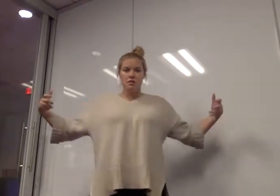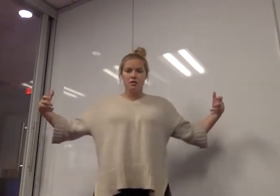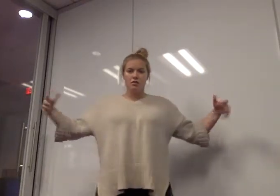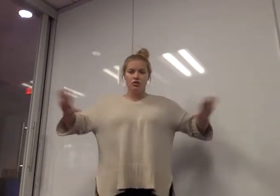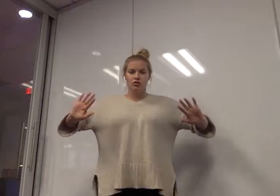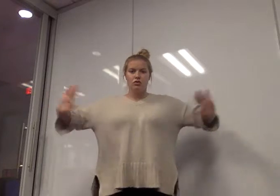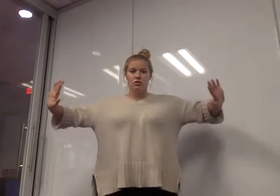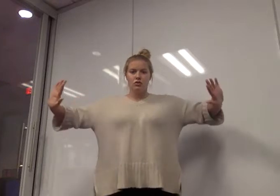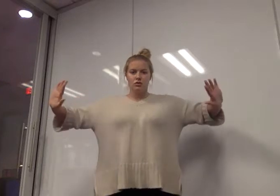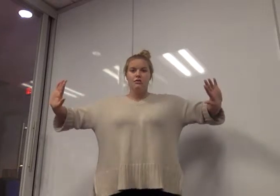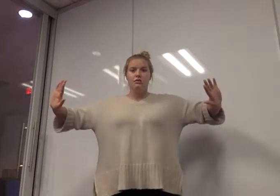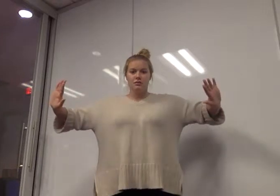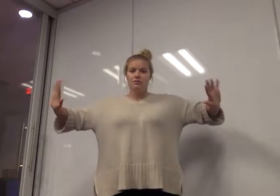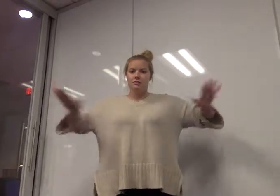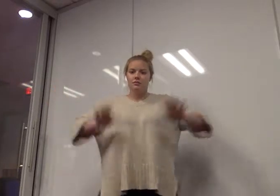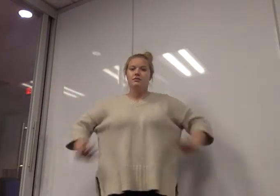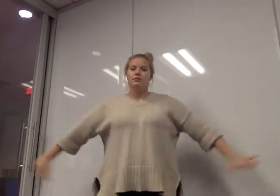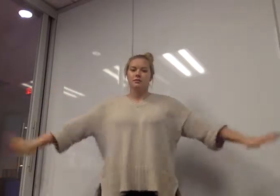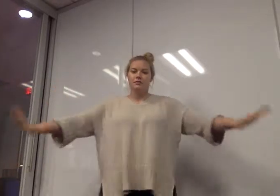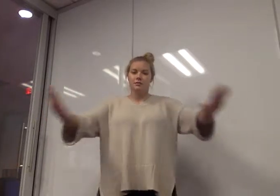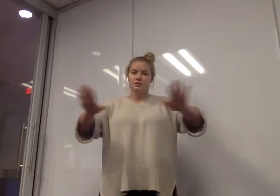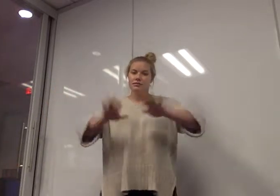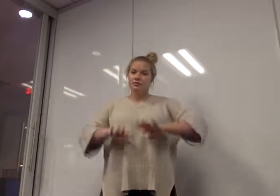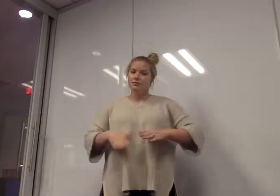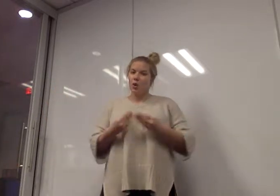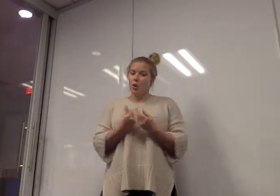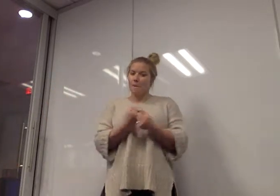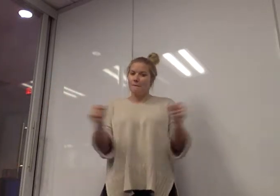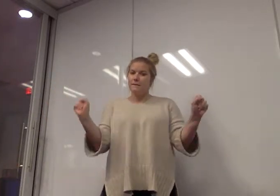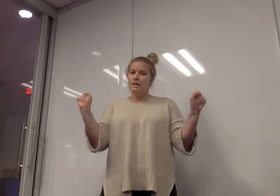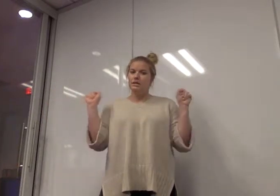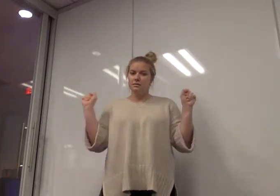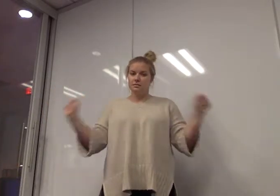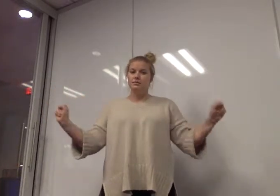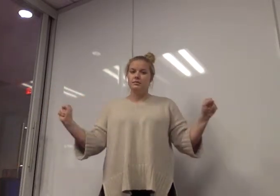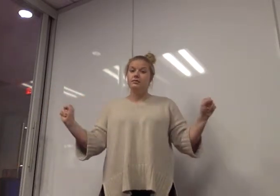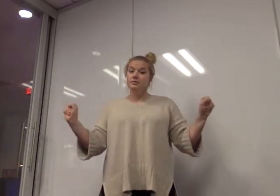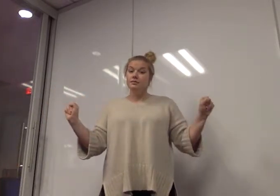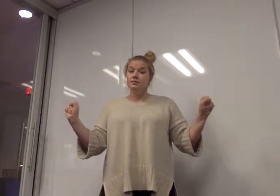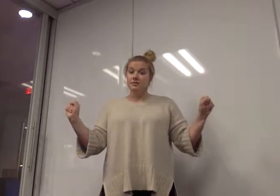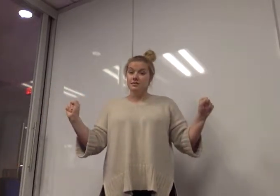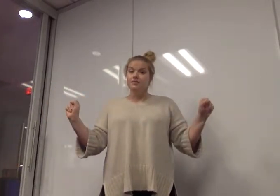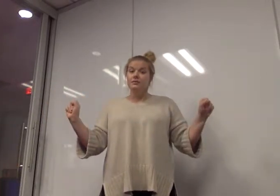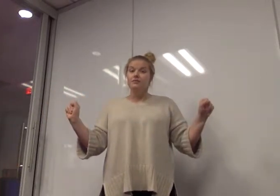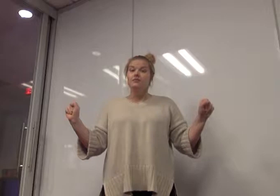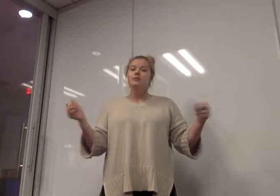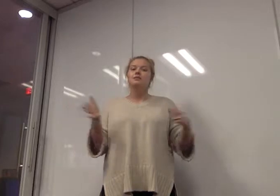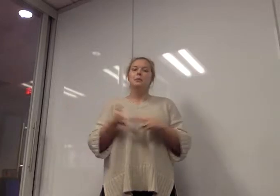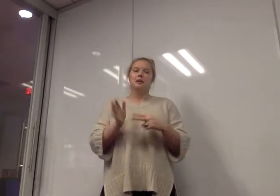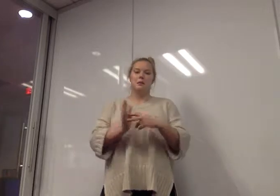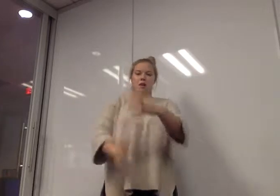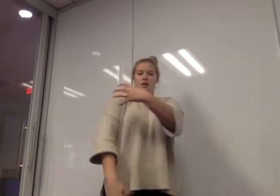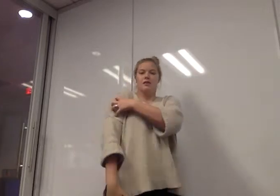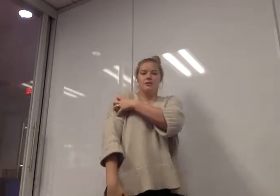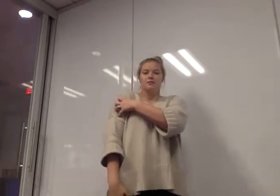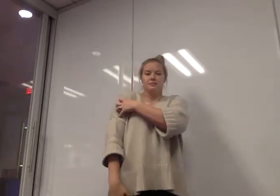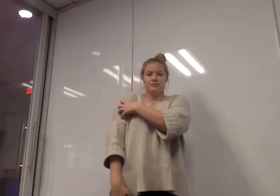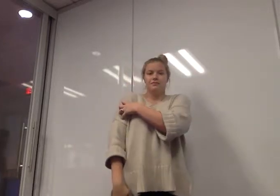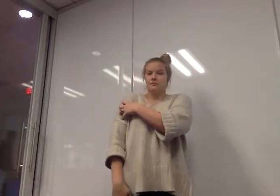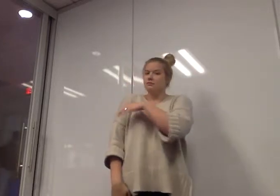stretch out, you take up space, you're basically opening up. It's about opening up. And this is true across the animal kingdom.